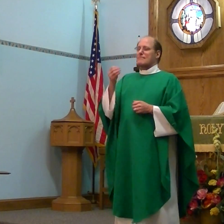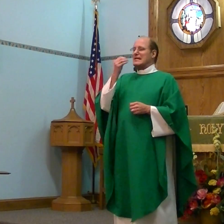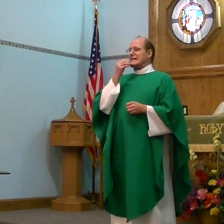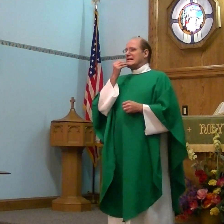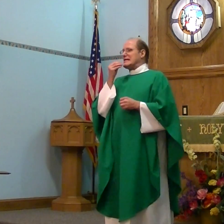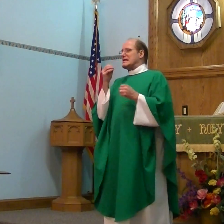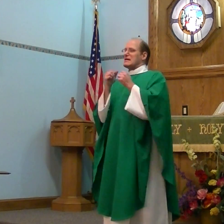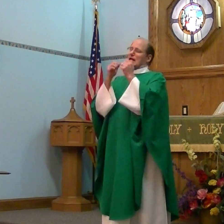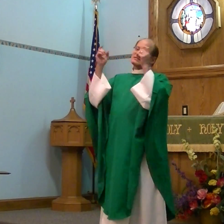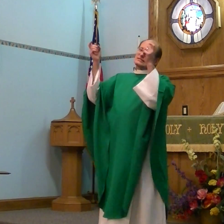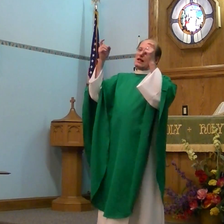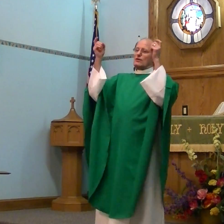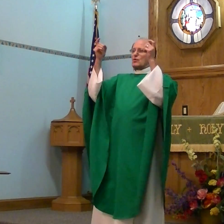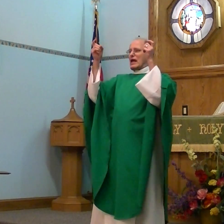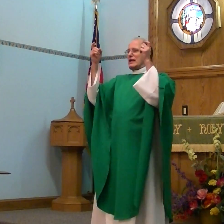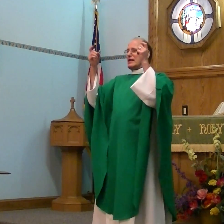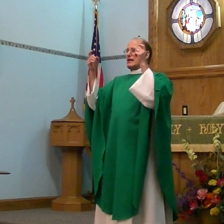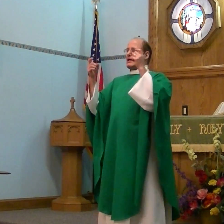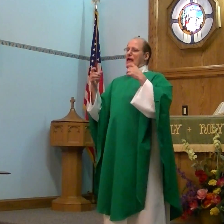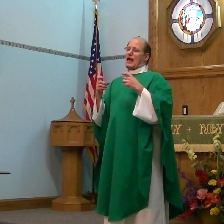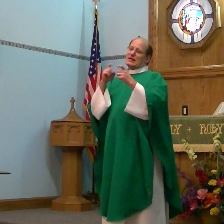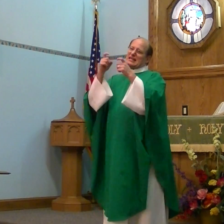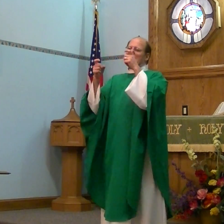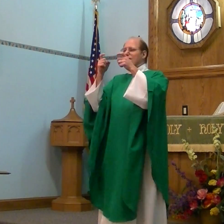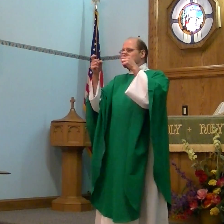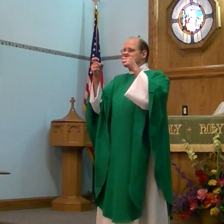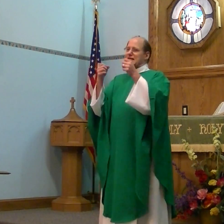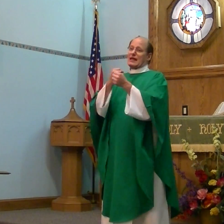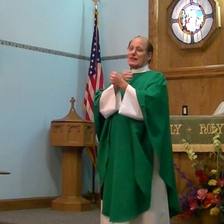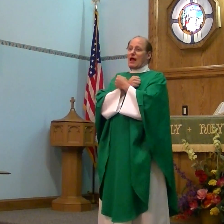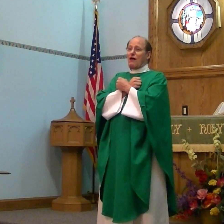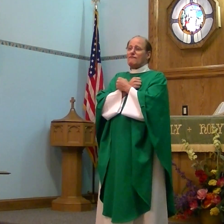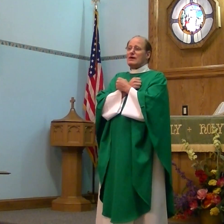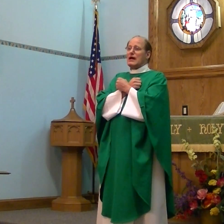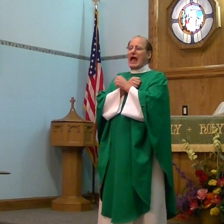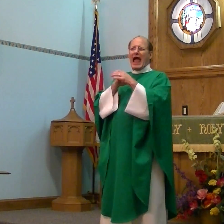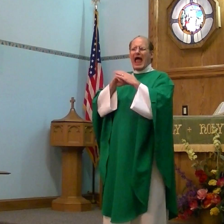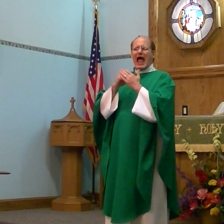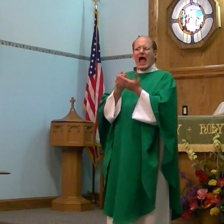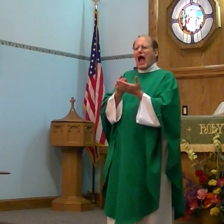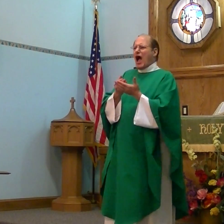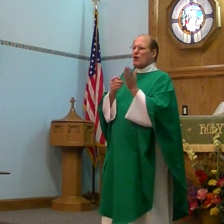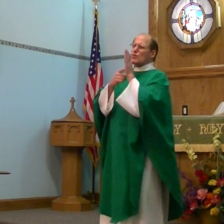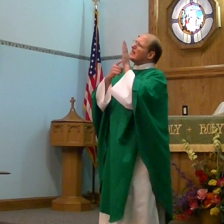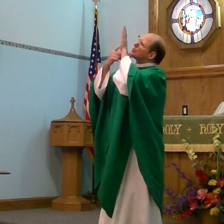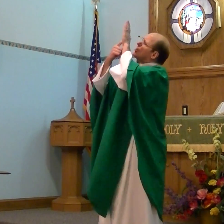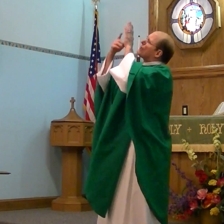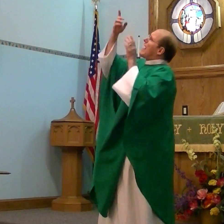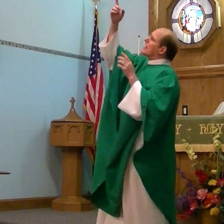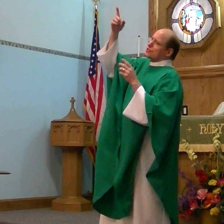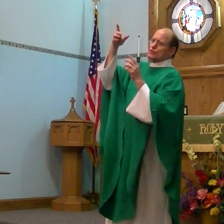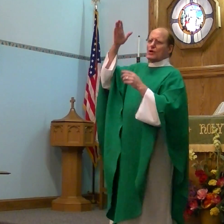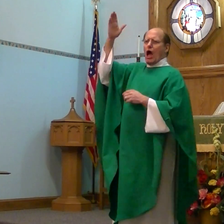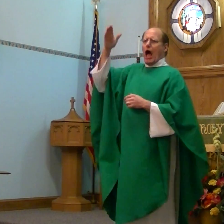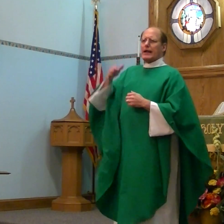Eating and celebrating and gifts and love. But how do we show that to God?